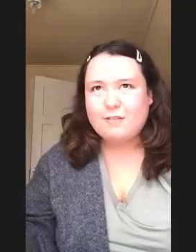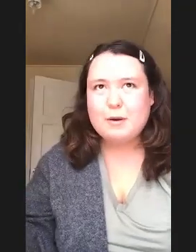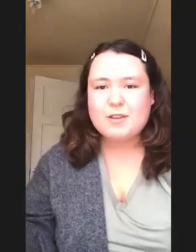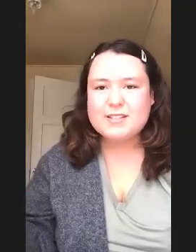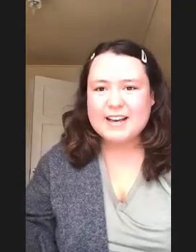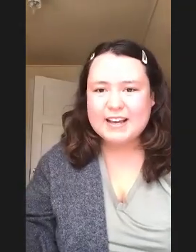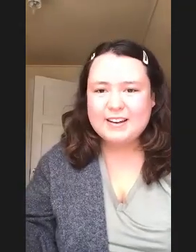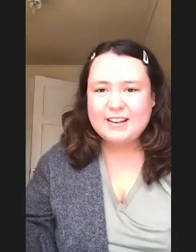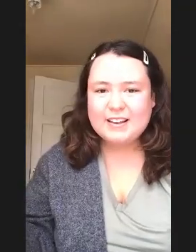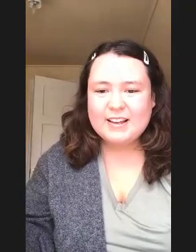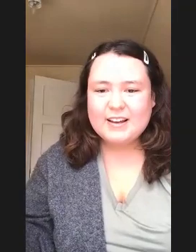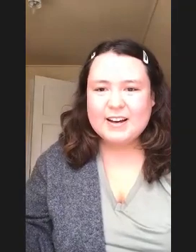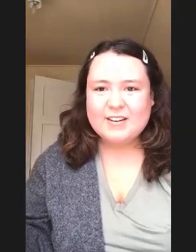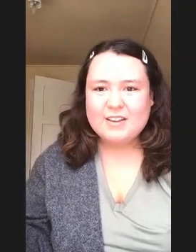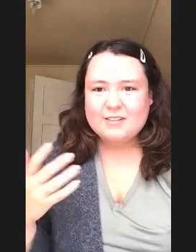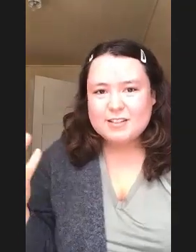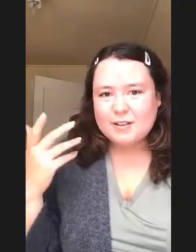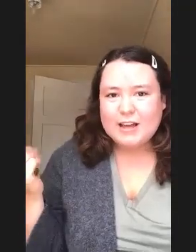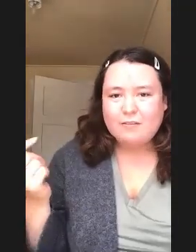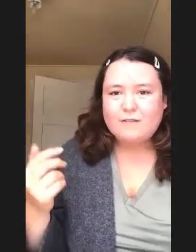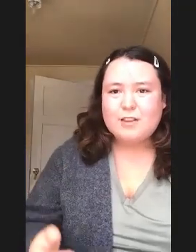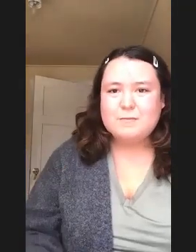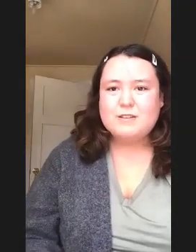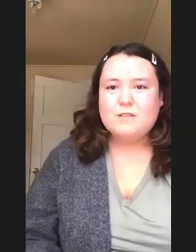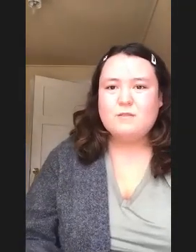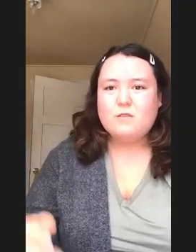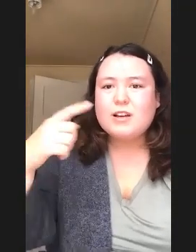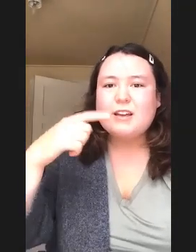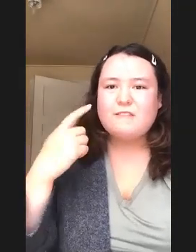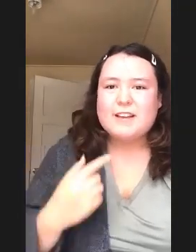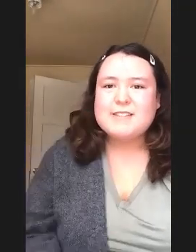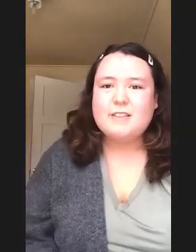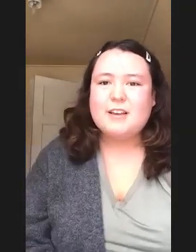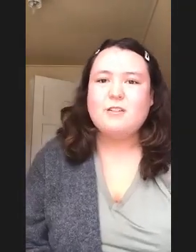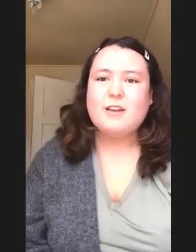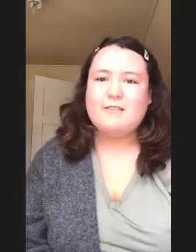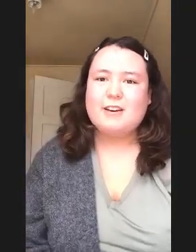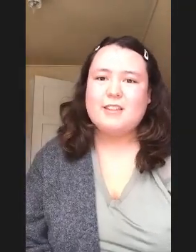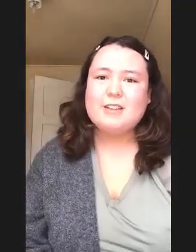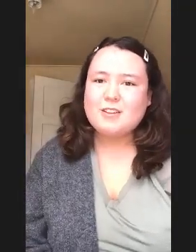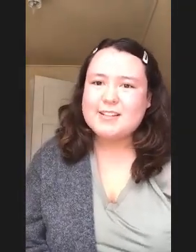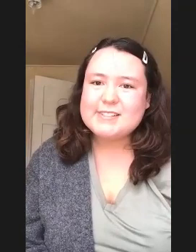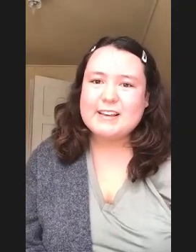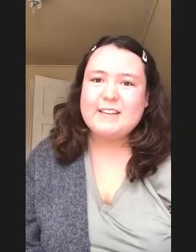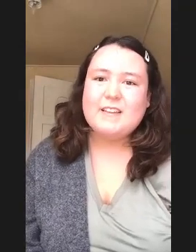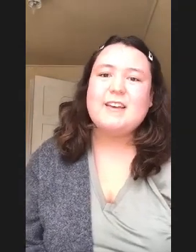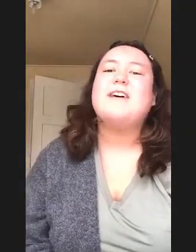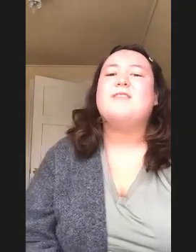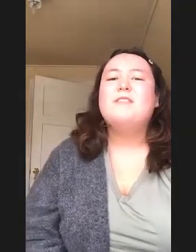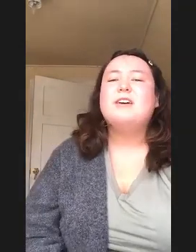remember the sign. It's really helpful for them to look at your face and think, okay, what are they trying to say? Like,